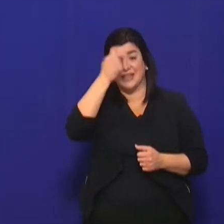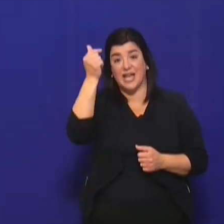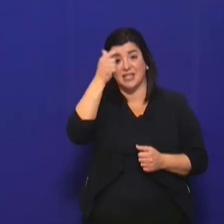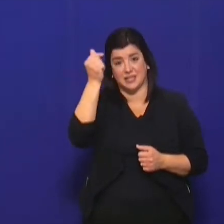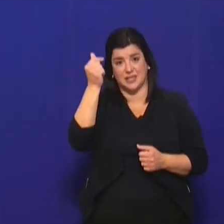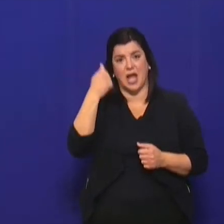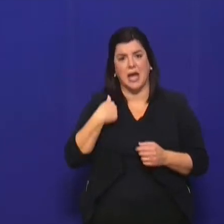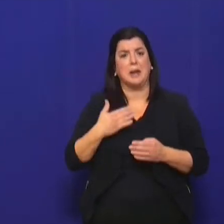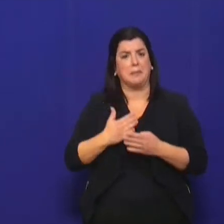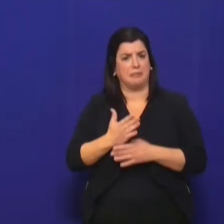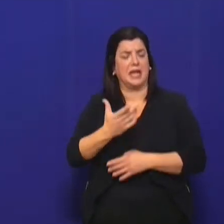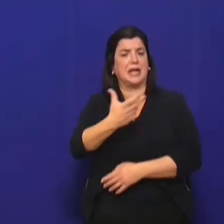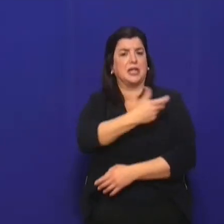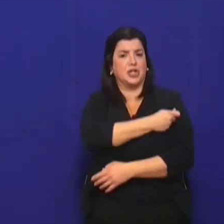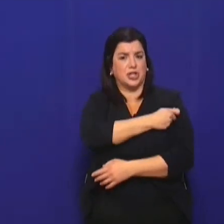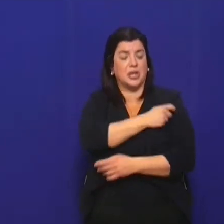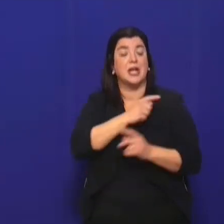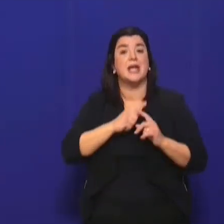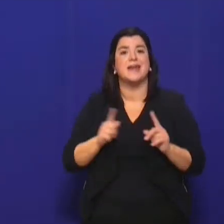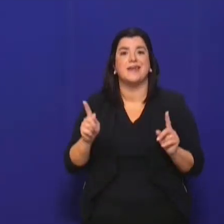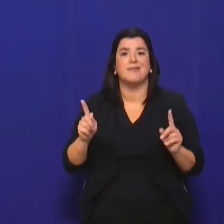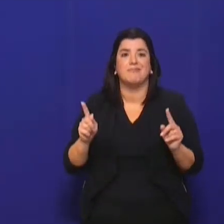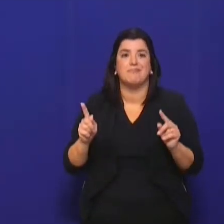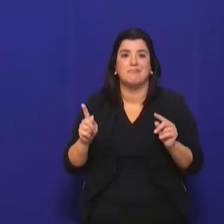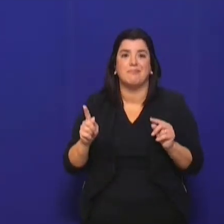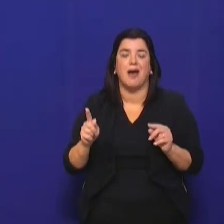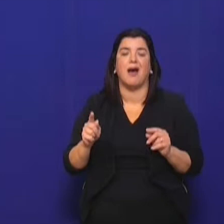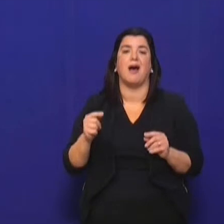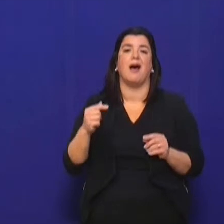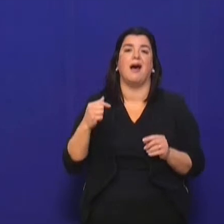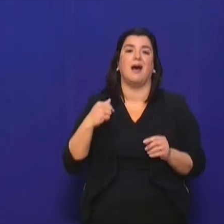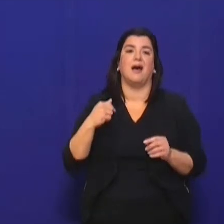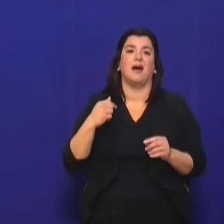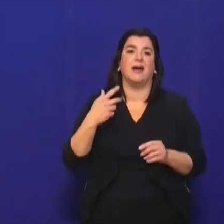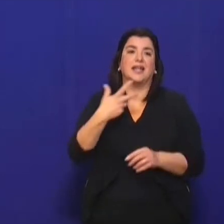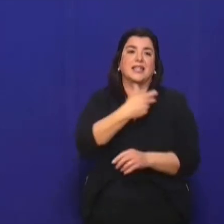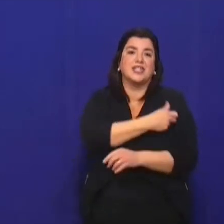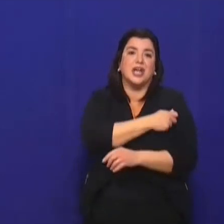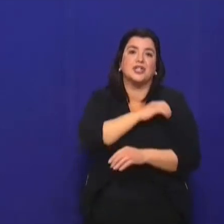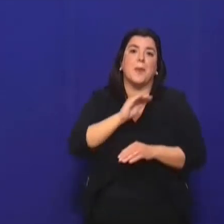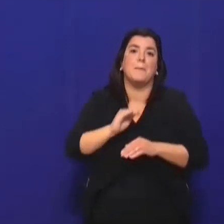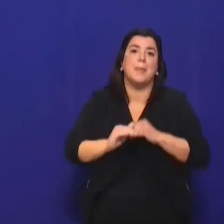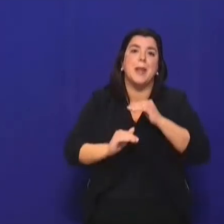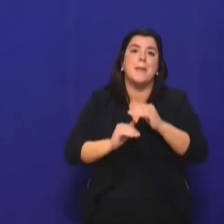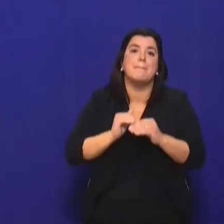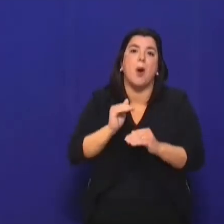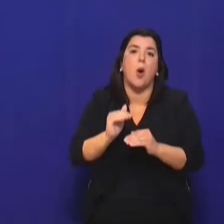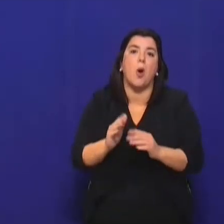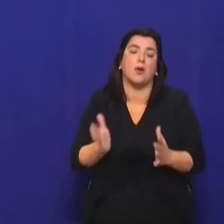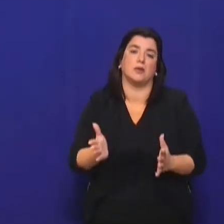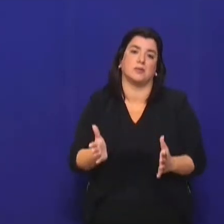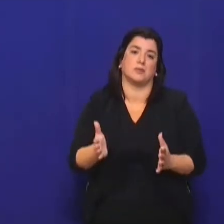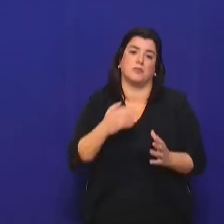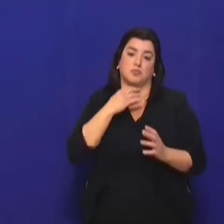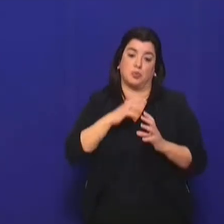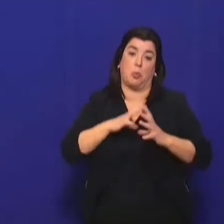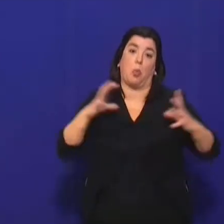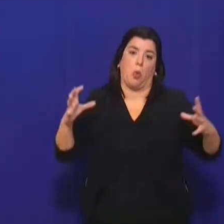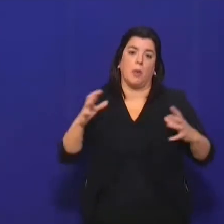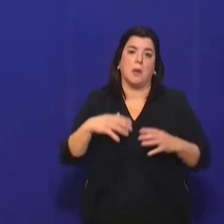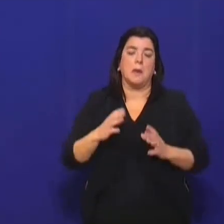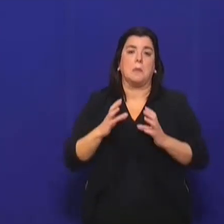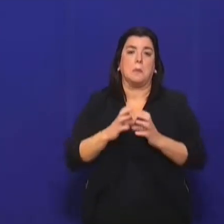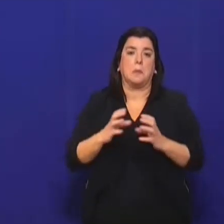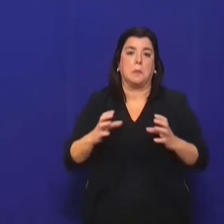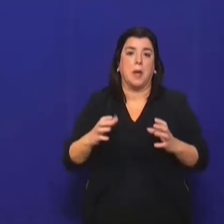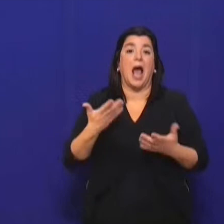tat-tilqim, però bħalma rajtu l-popolazzjoni li ġiet imlaqma hija bil-mod qiegħda tiżdied, però mhux se taffettwa għalissa